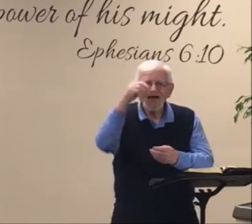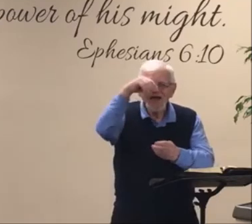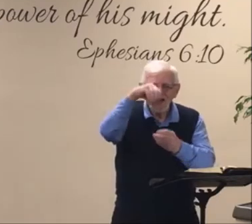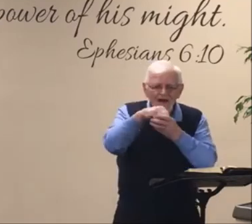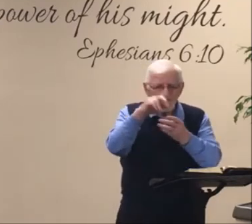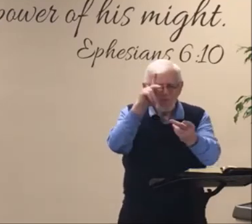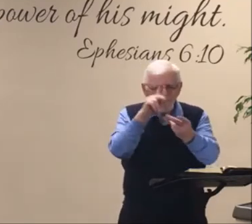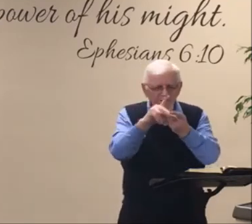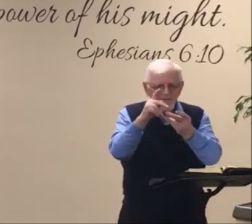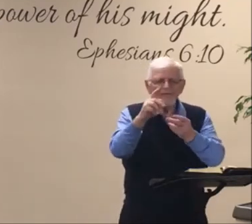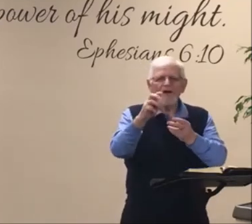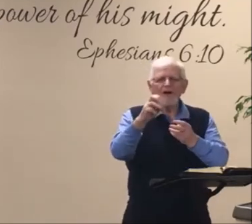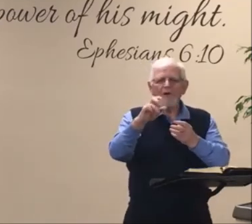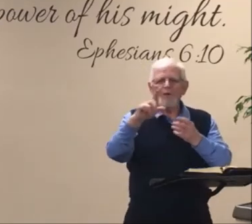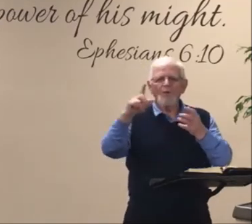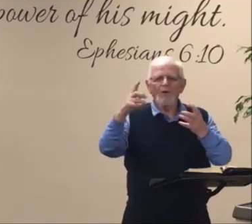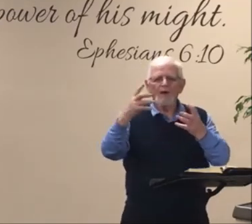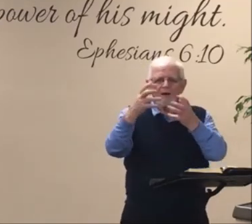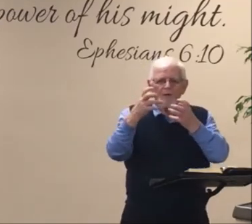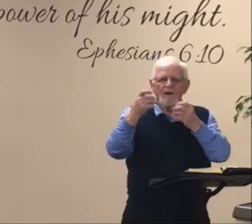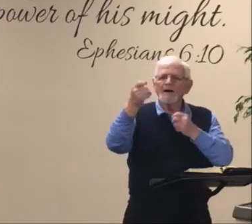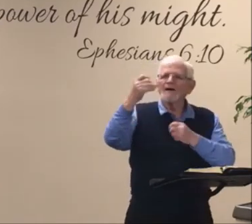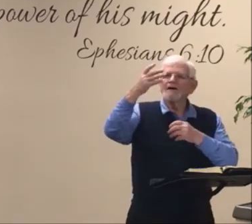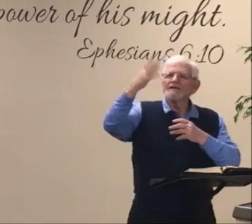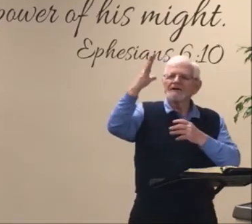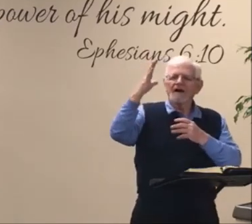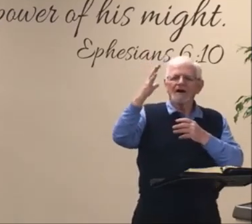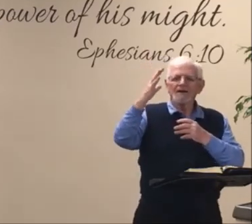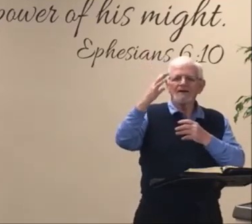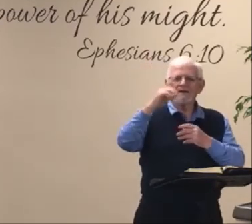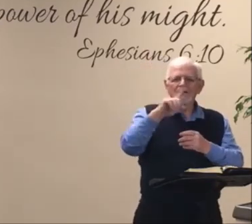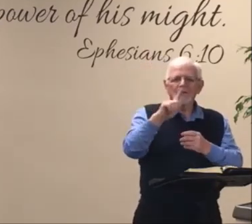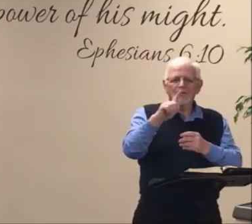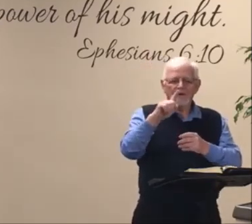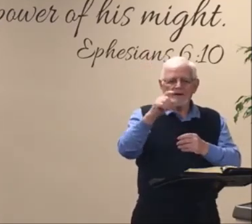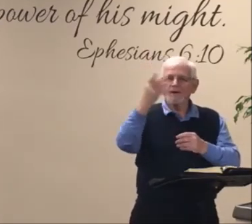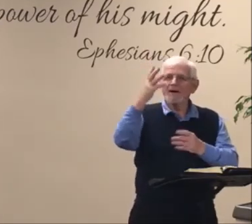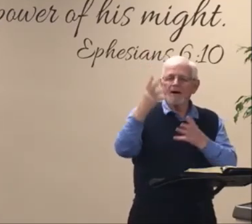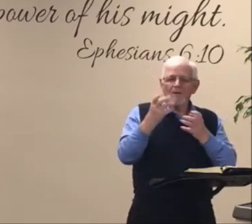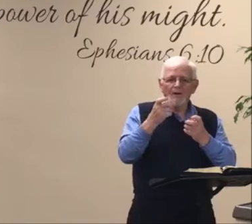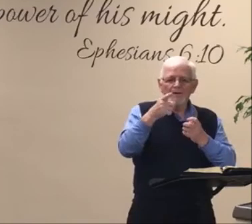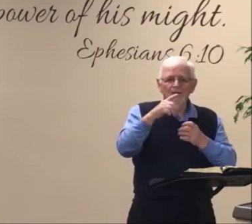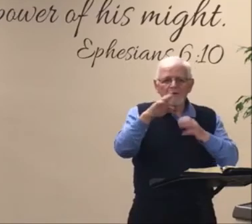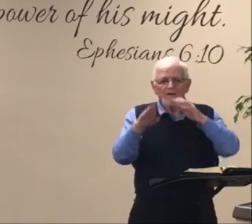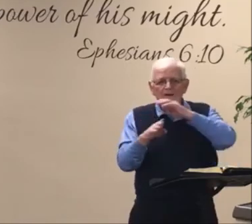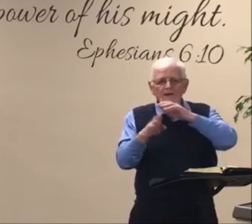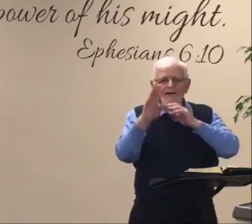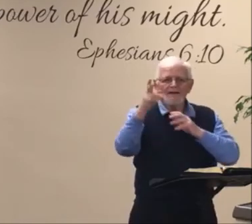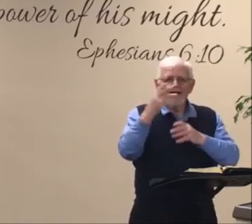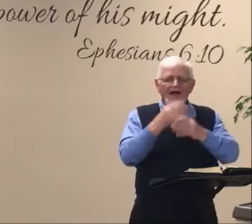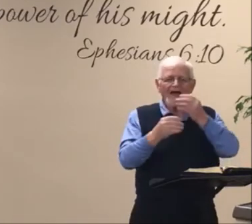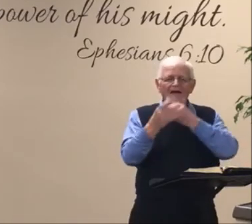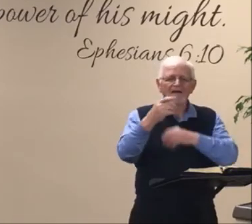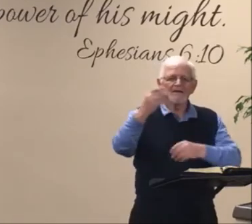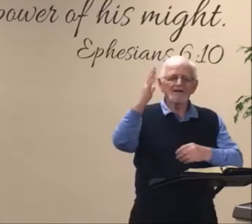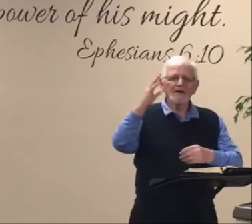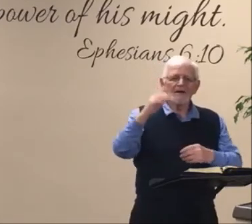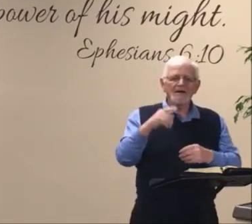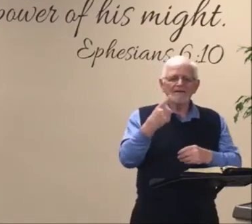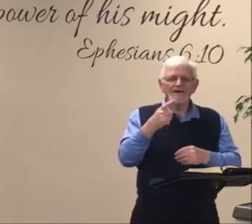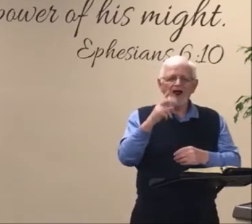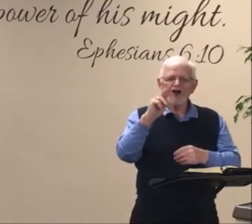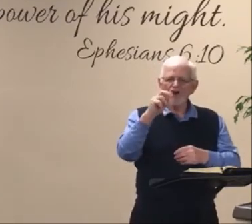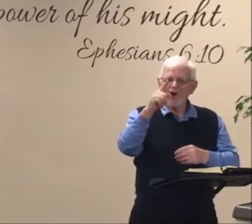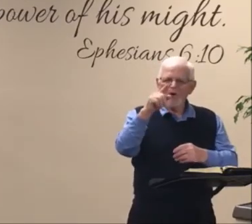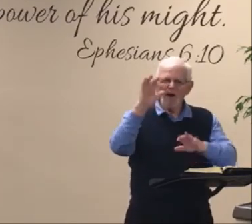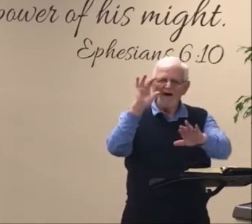perfect will of God, whatever that is. You're there where God wants you, under God's hand. I do know what that is. And God says, ain't nobody going to touch